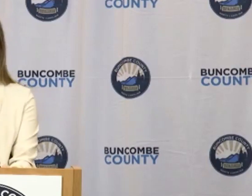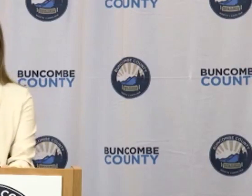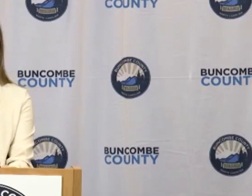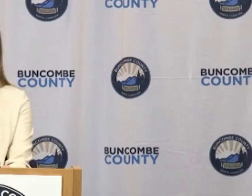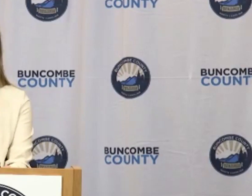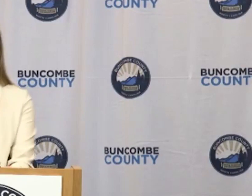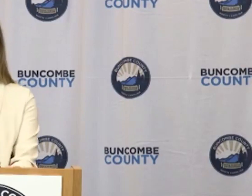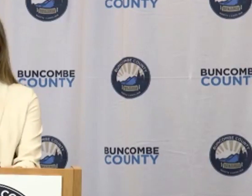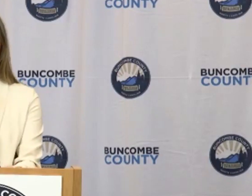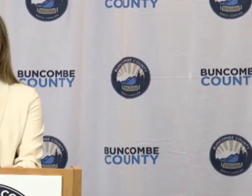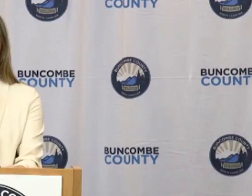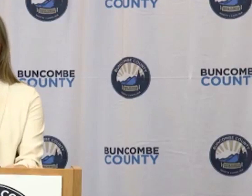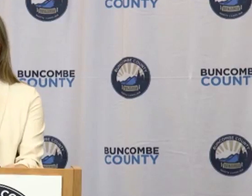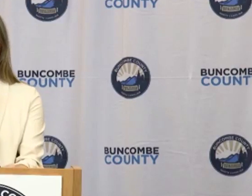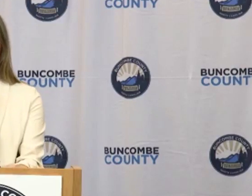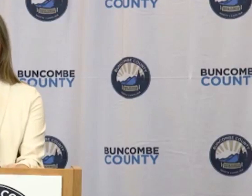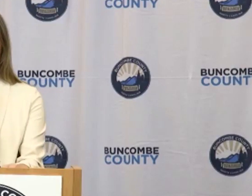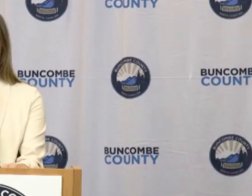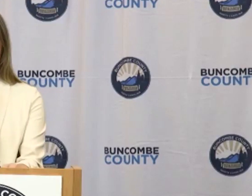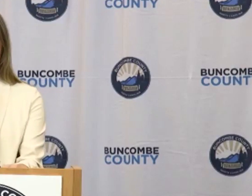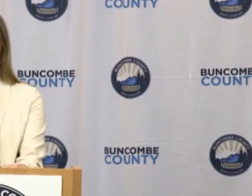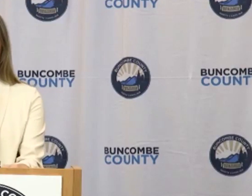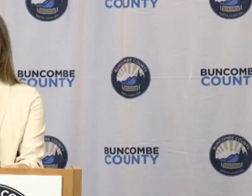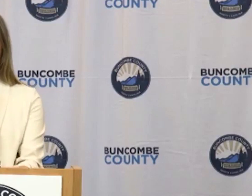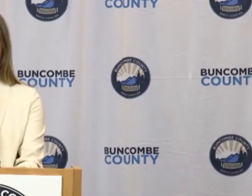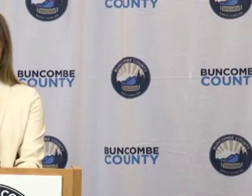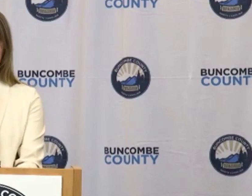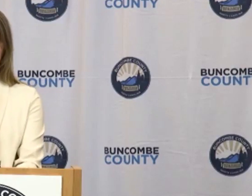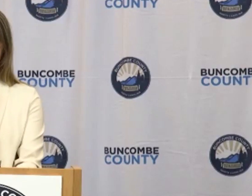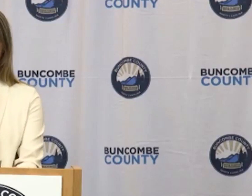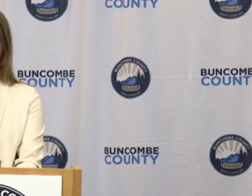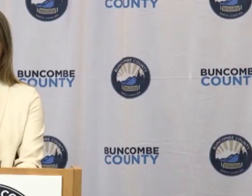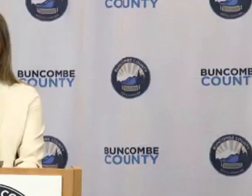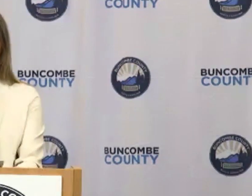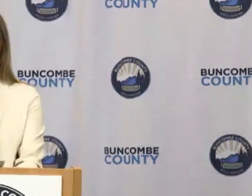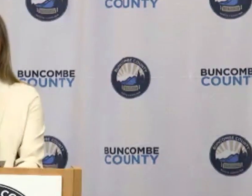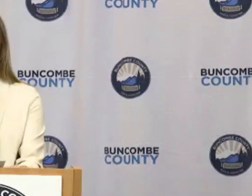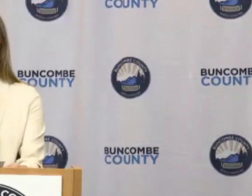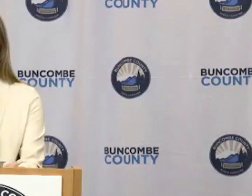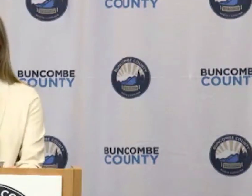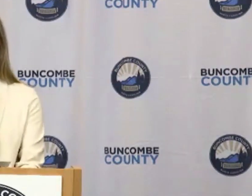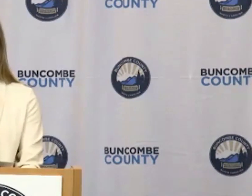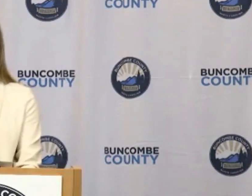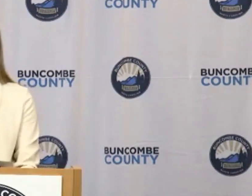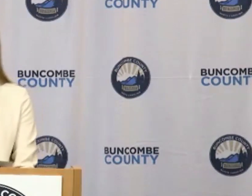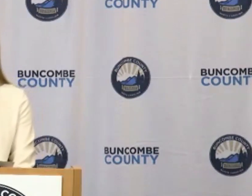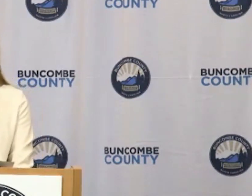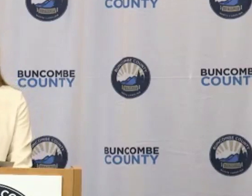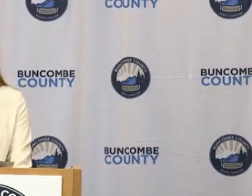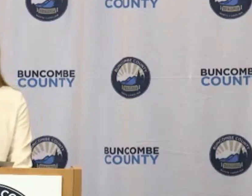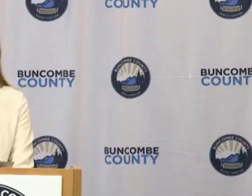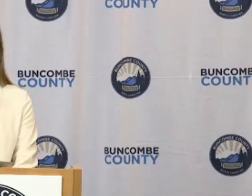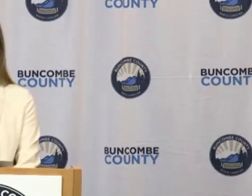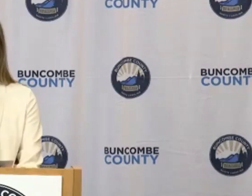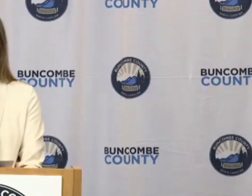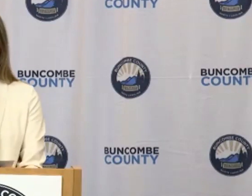1-800-621-3362. To apply in person in Buncombe County, visit the Asheville Mall Monday through Saturday from 8 a.m. to 6